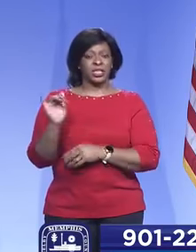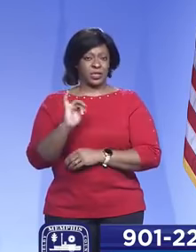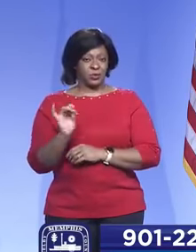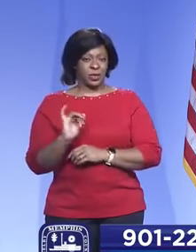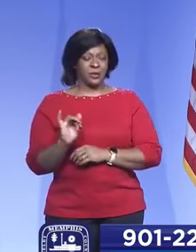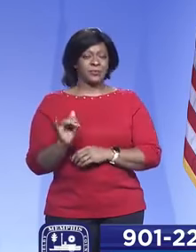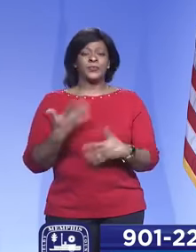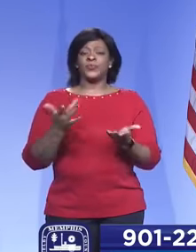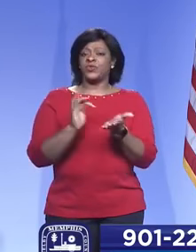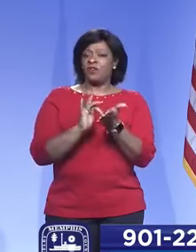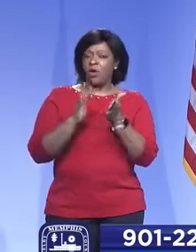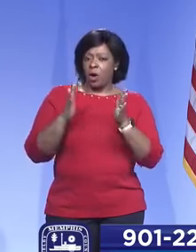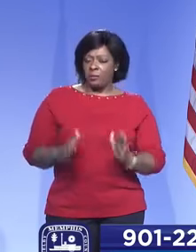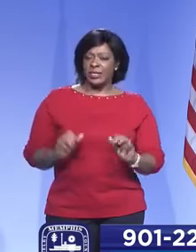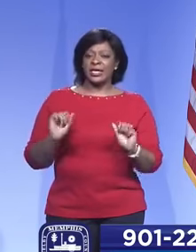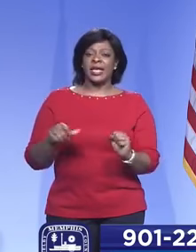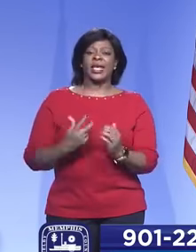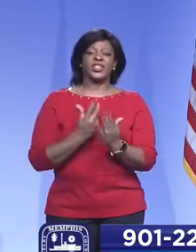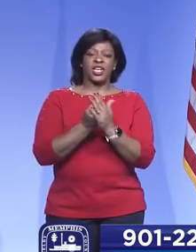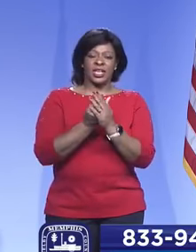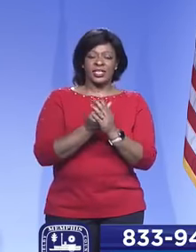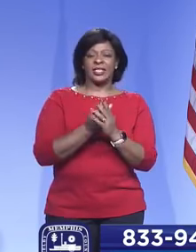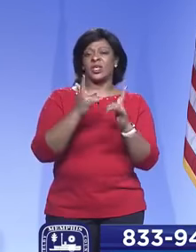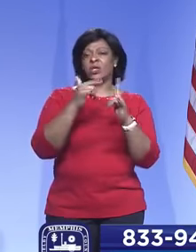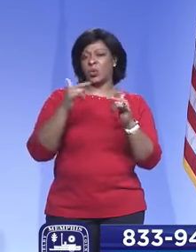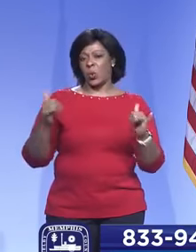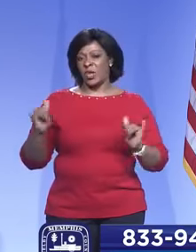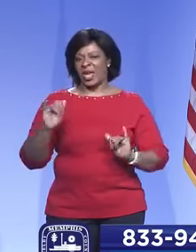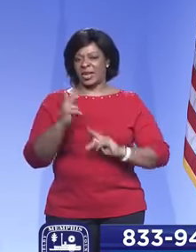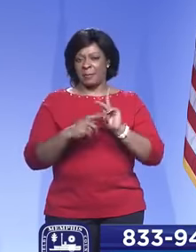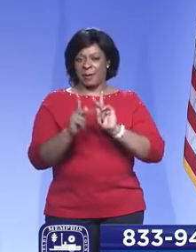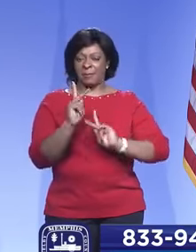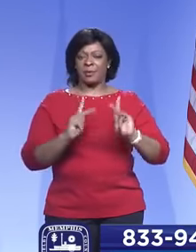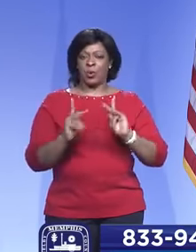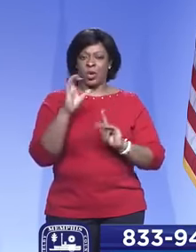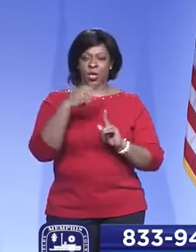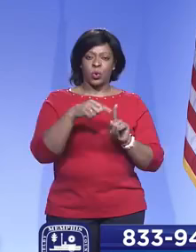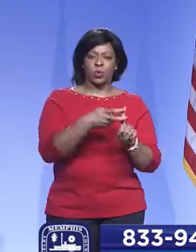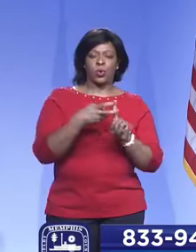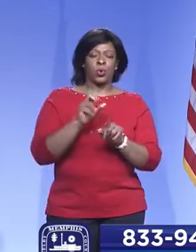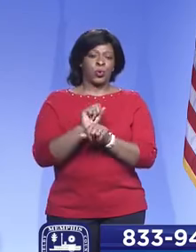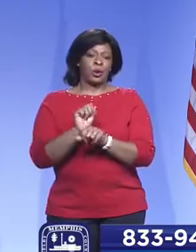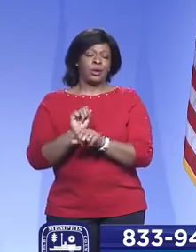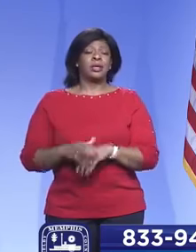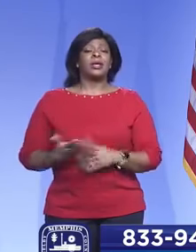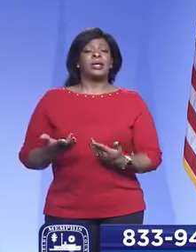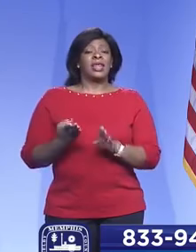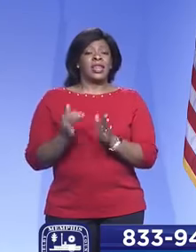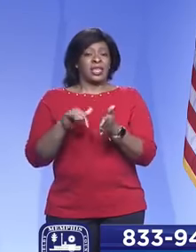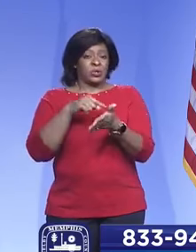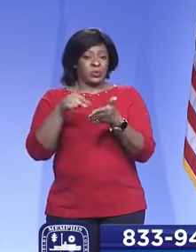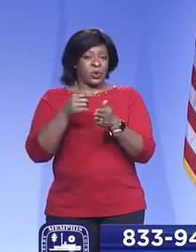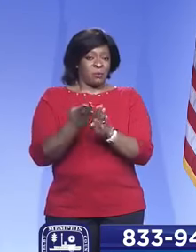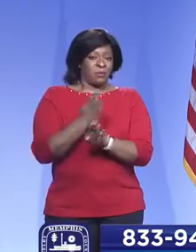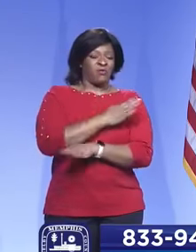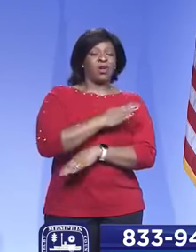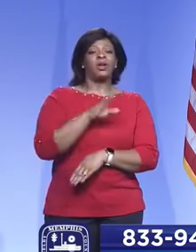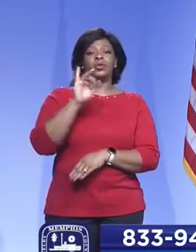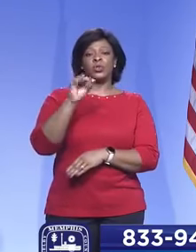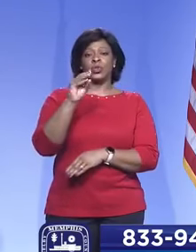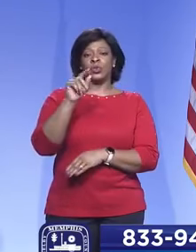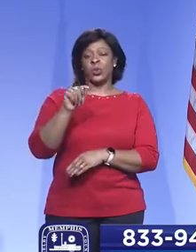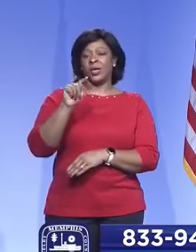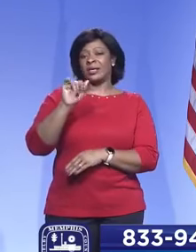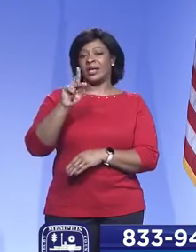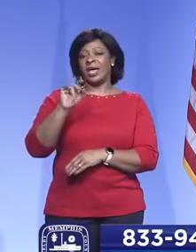well. Pharmacists can give injections and so on. Earlier this week, the Joint Task Force had a call with the